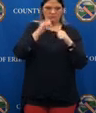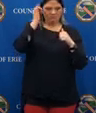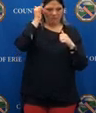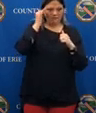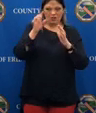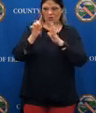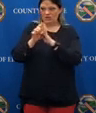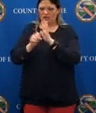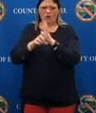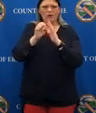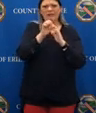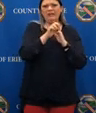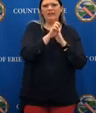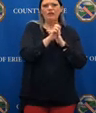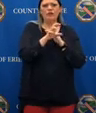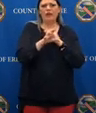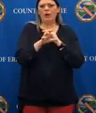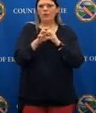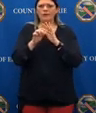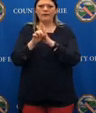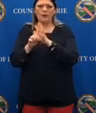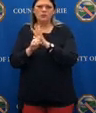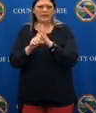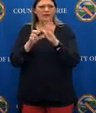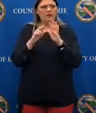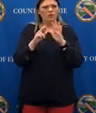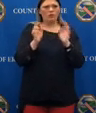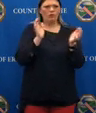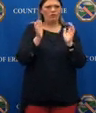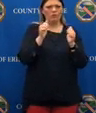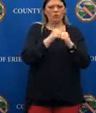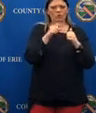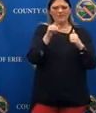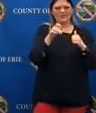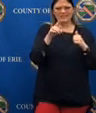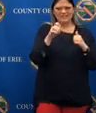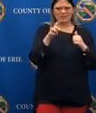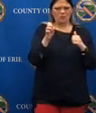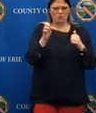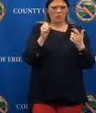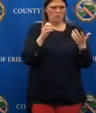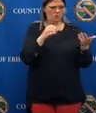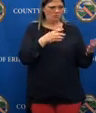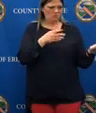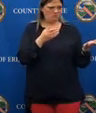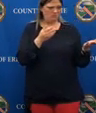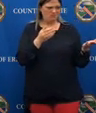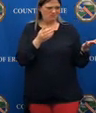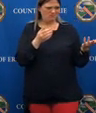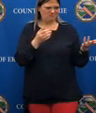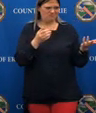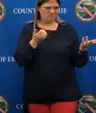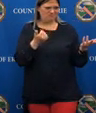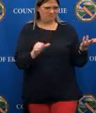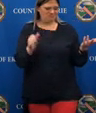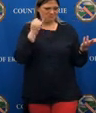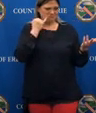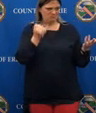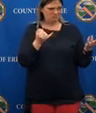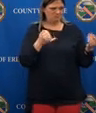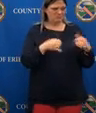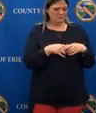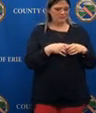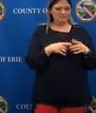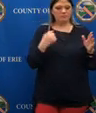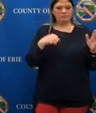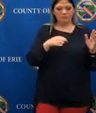Erie County and downstate, just like you can't do an apples-to-apples comparison on zip codes. Doctor, you have any other ideas? Well,